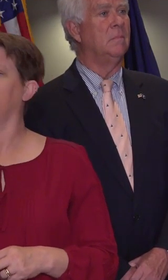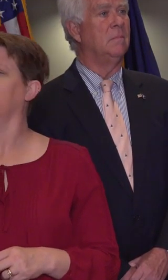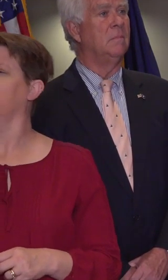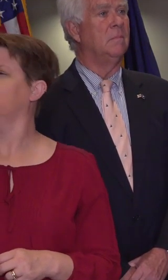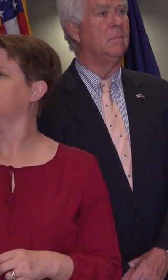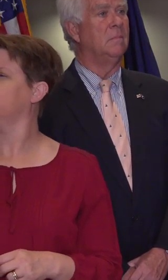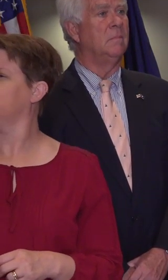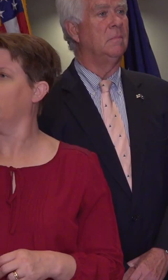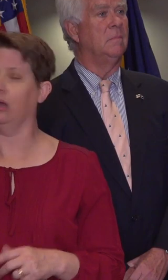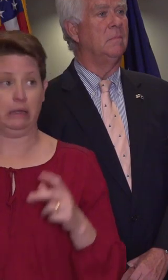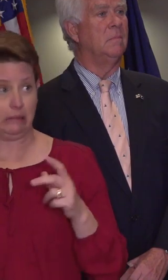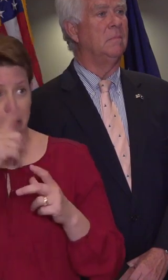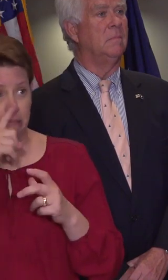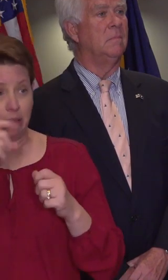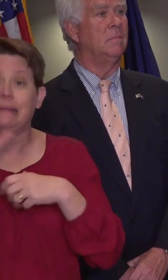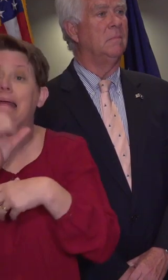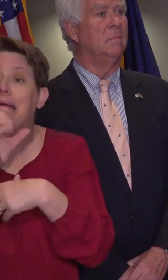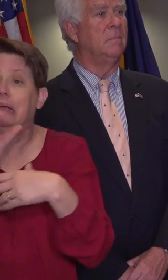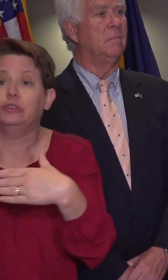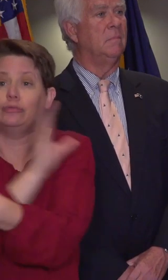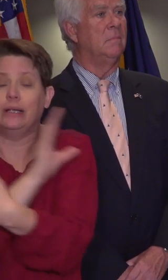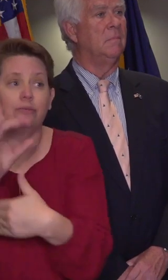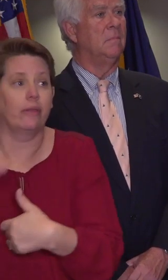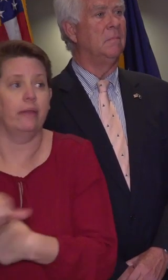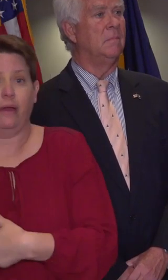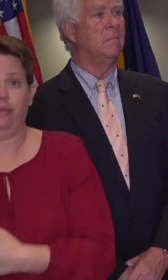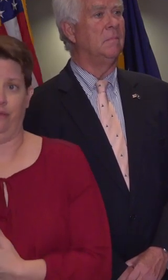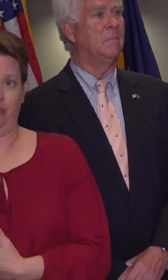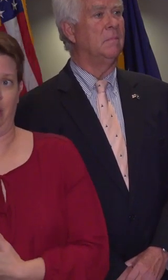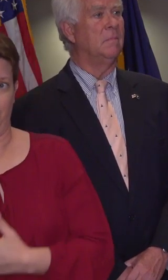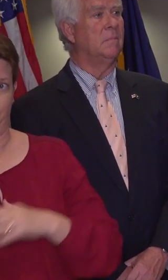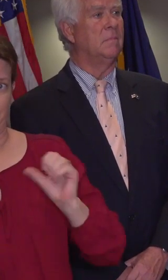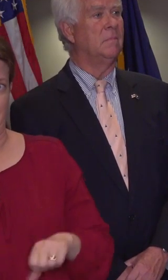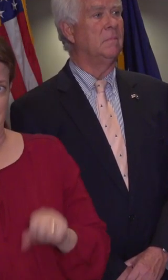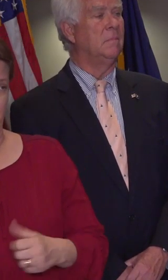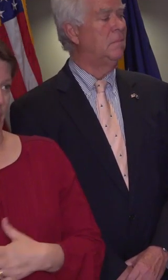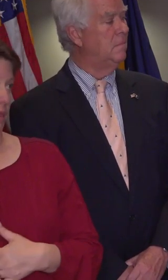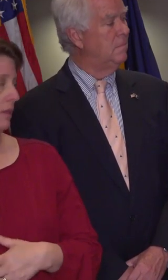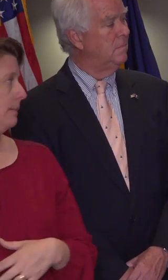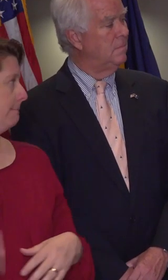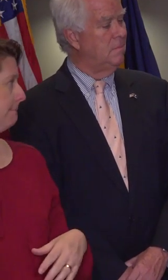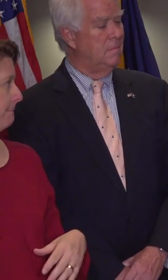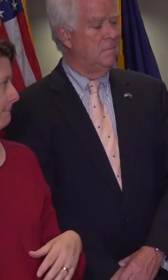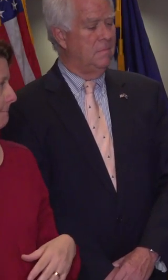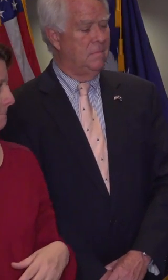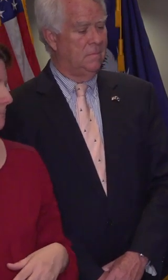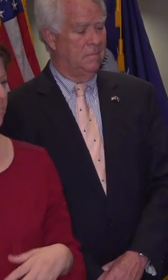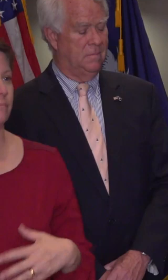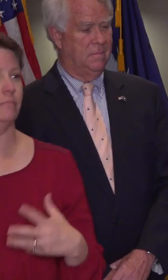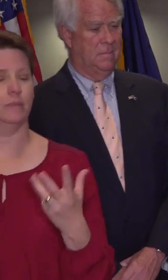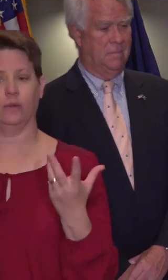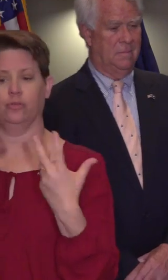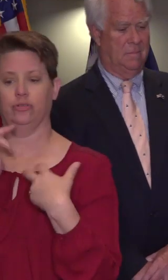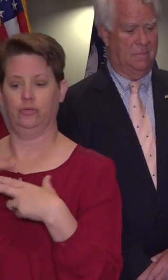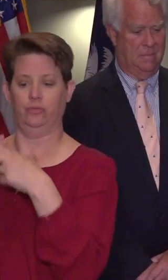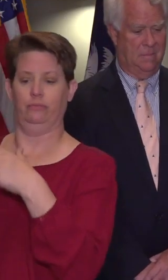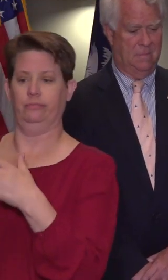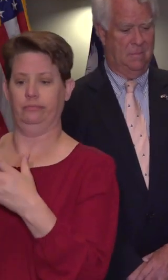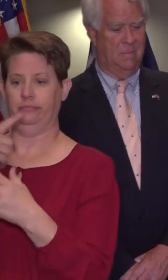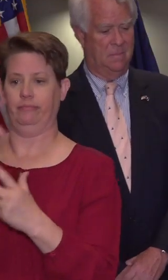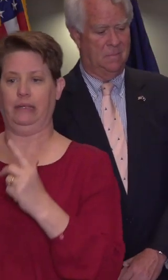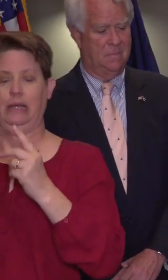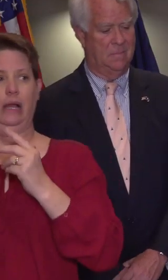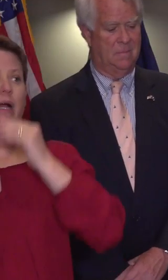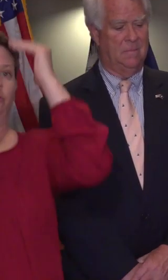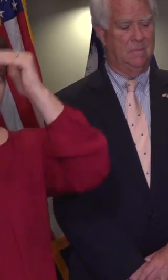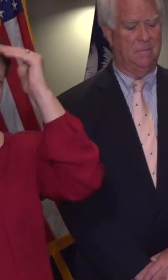we get the age range of the other five presumptive positive cases? We're just referring to them as